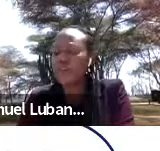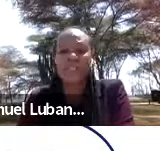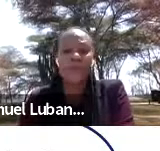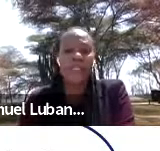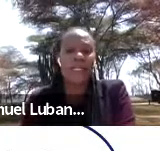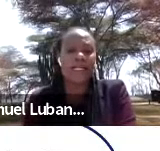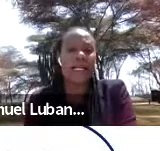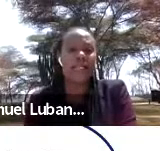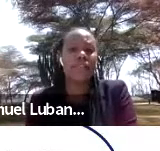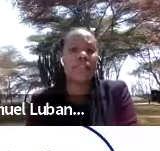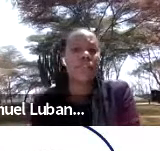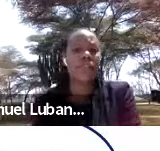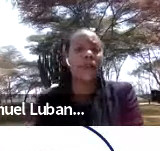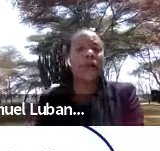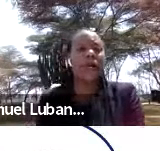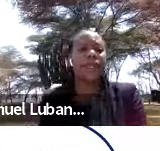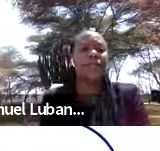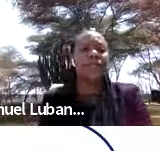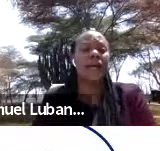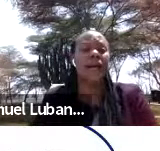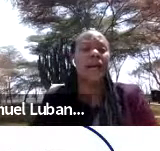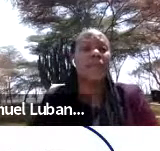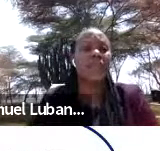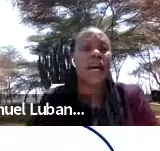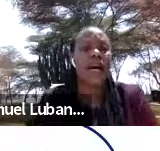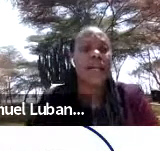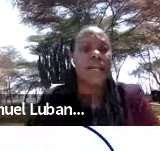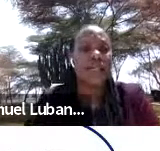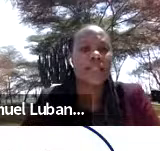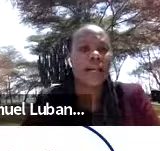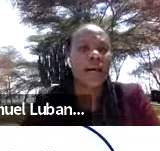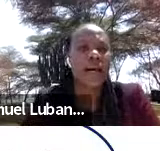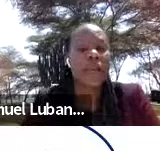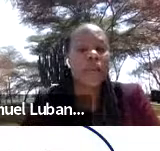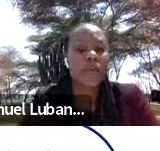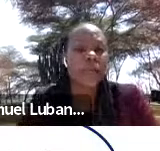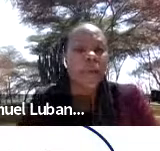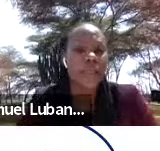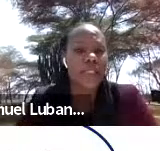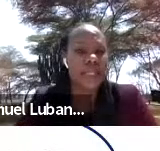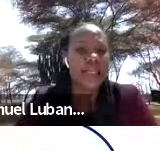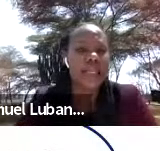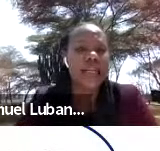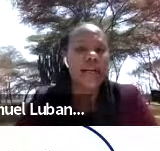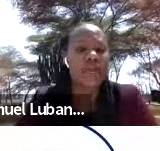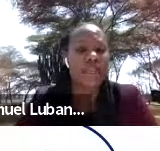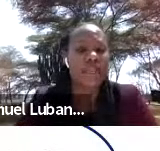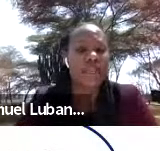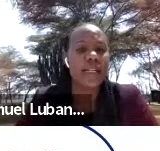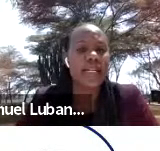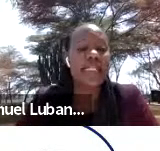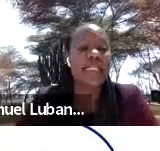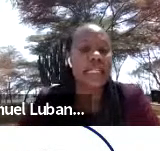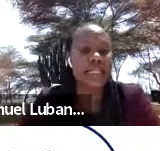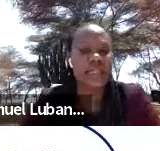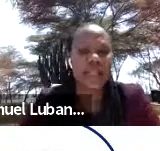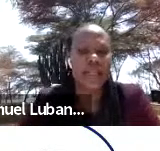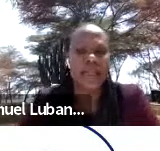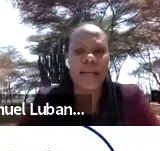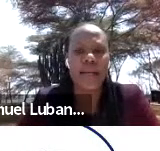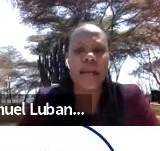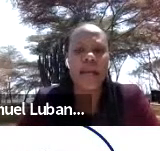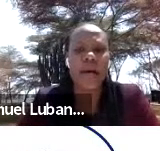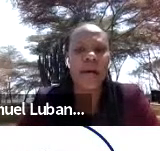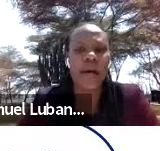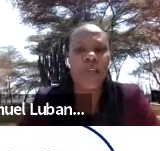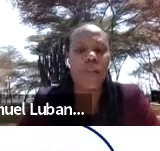And so for this particular slide, I tried to summarize the highest absolute number of stunted versus the incidence.